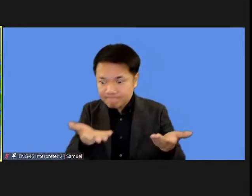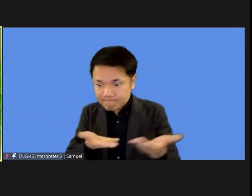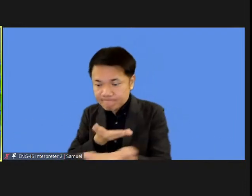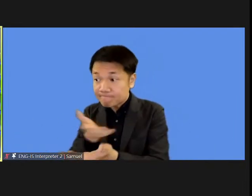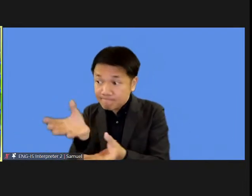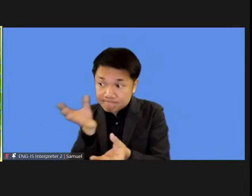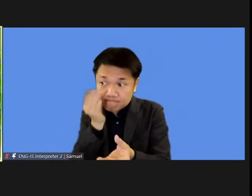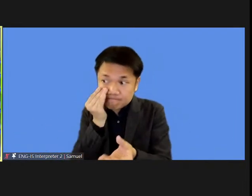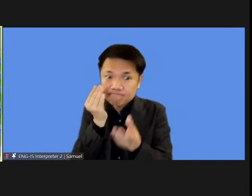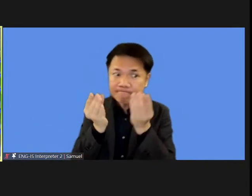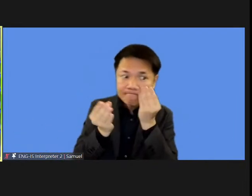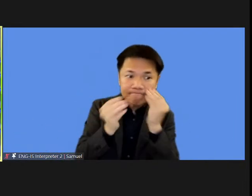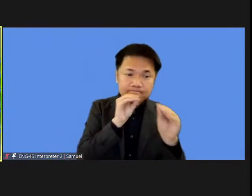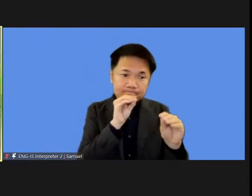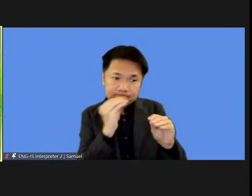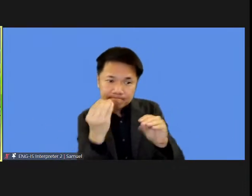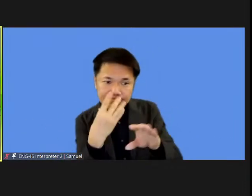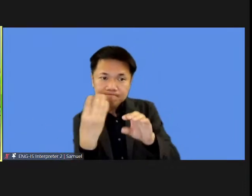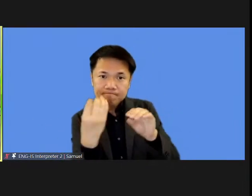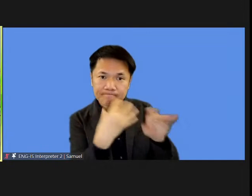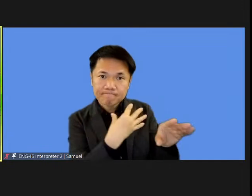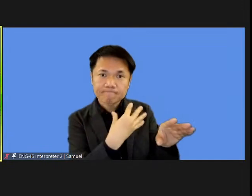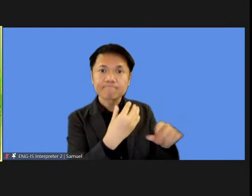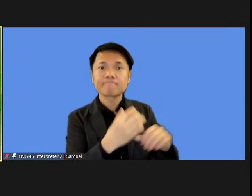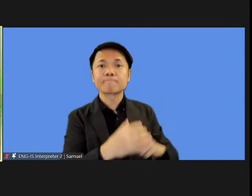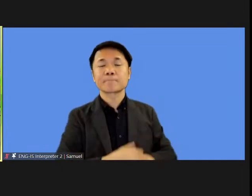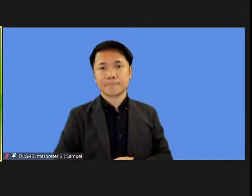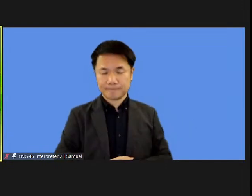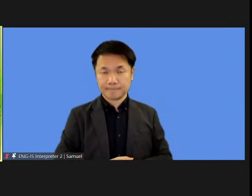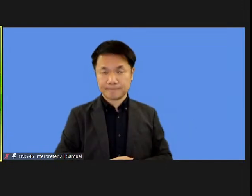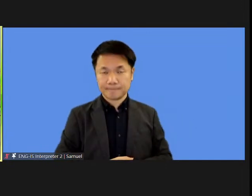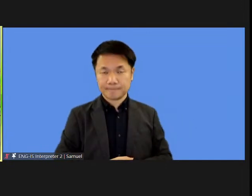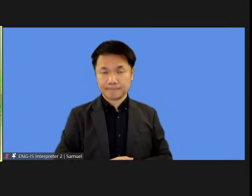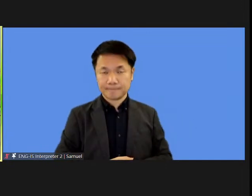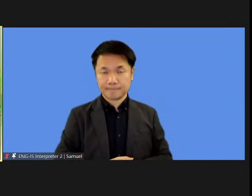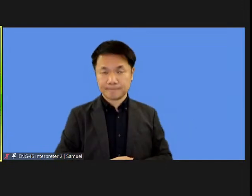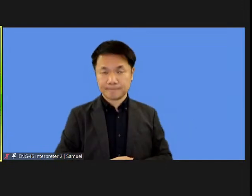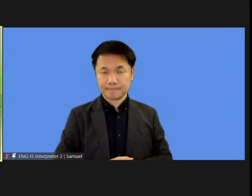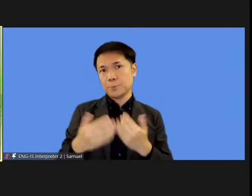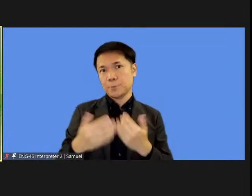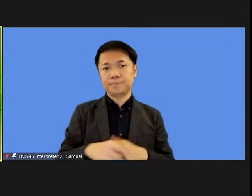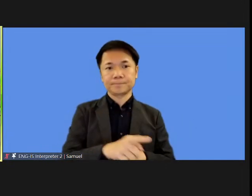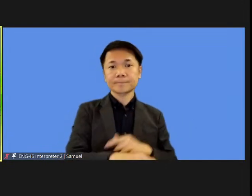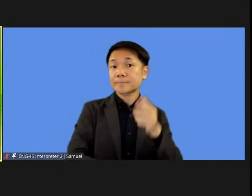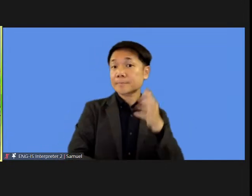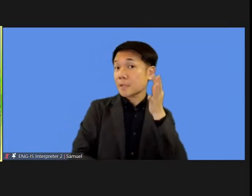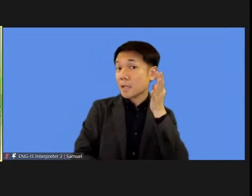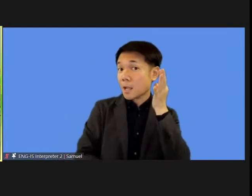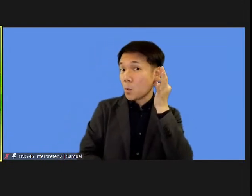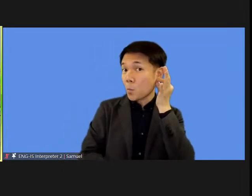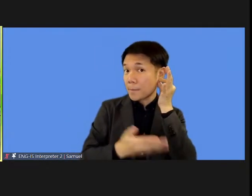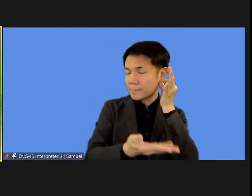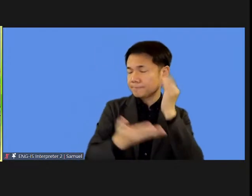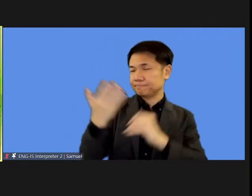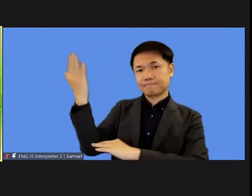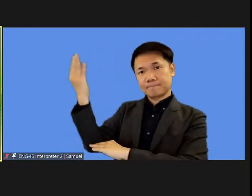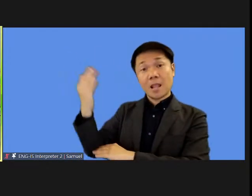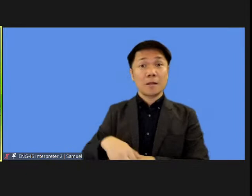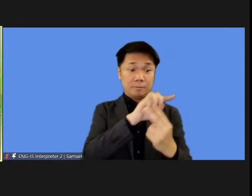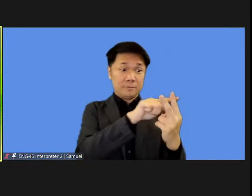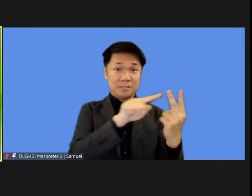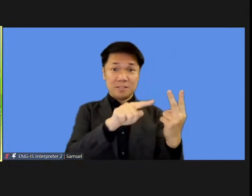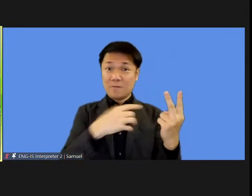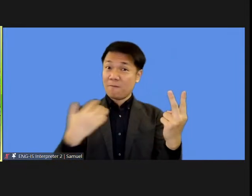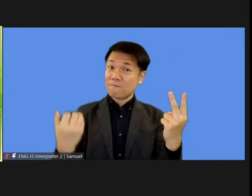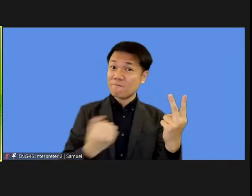Okay. In my own opinion, I think one of the ways that we can speed up progress in achieving the sustainable development